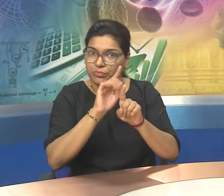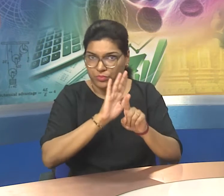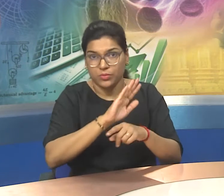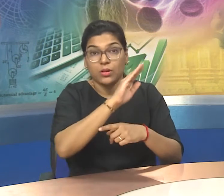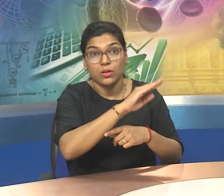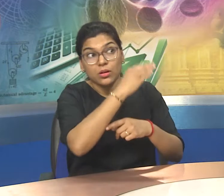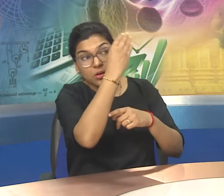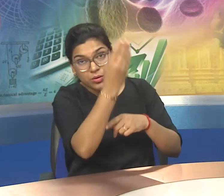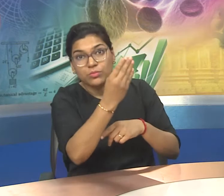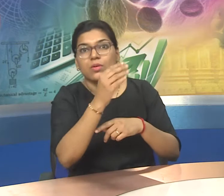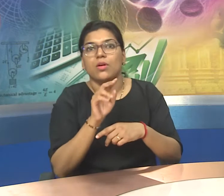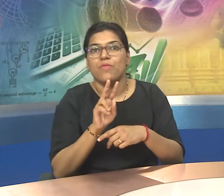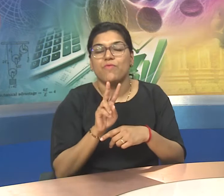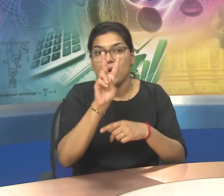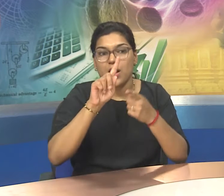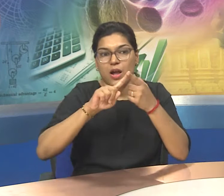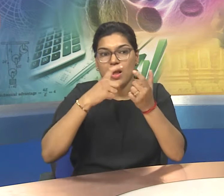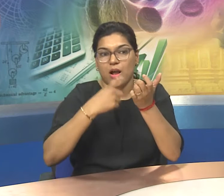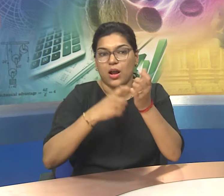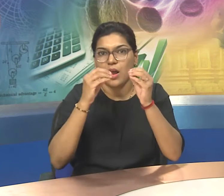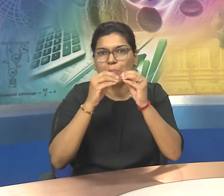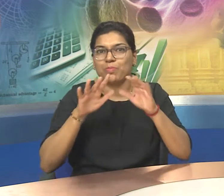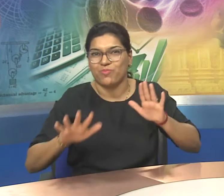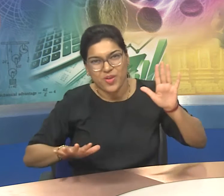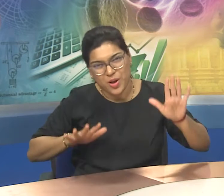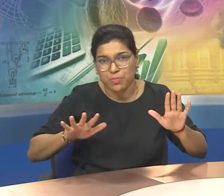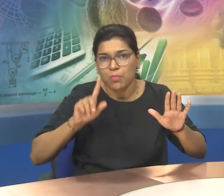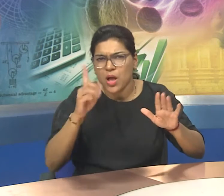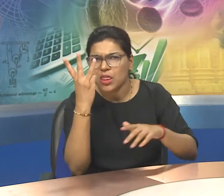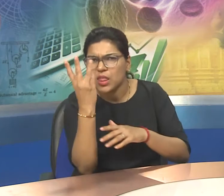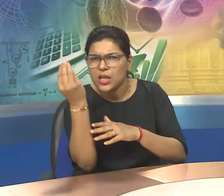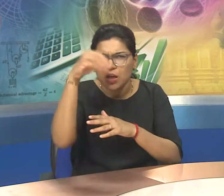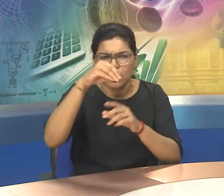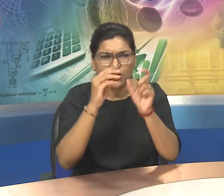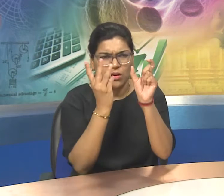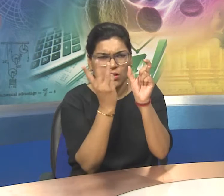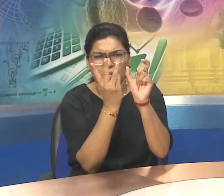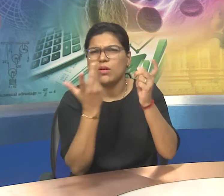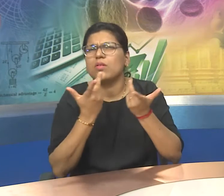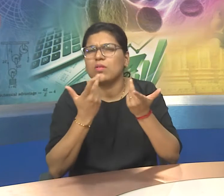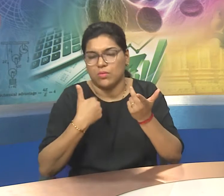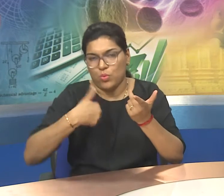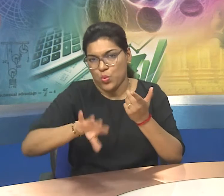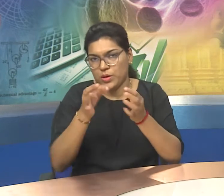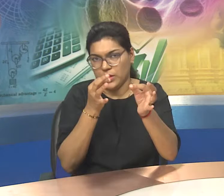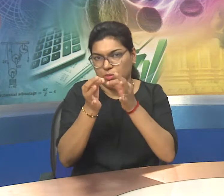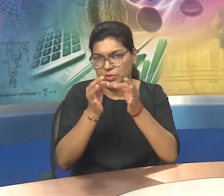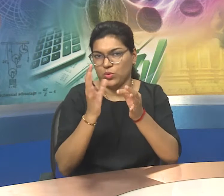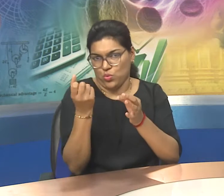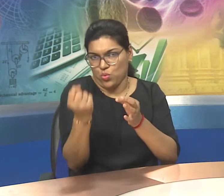recently explained. And the next is verb. 3 is written along with verb, that I will